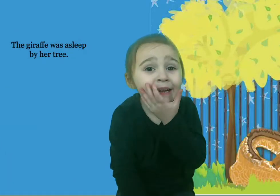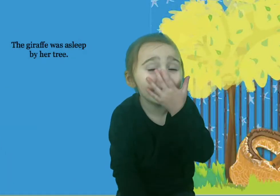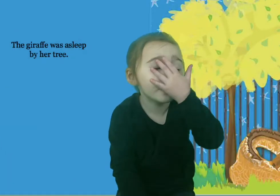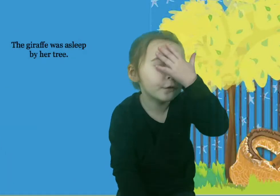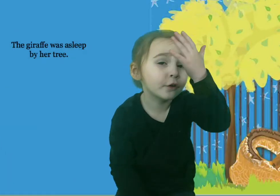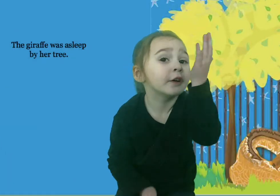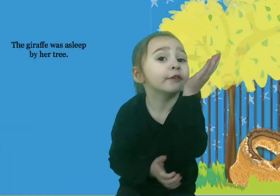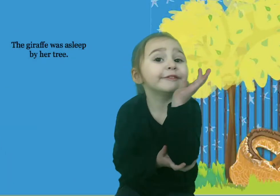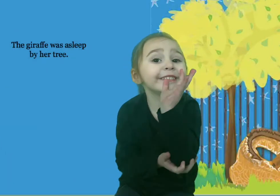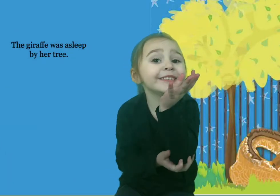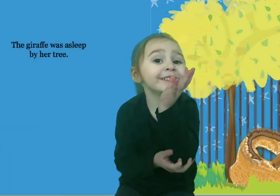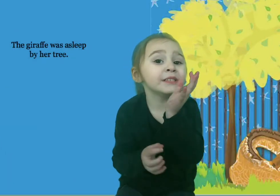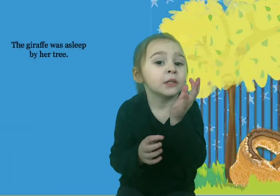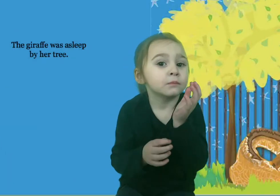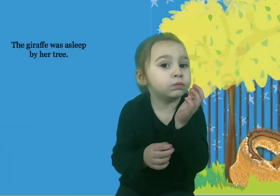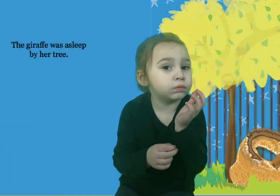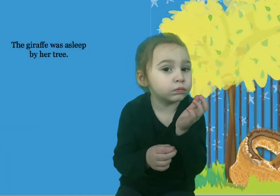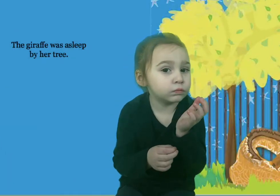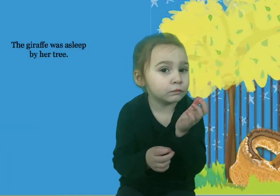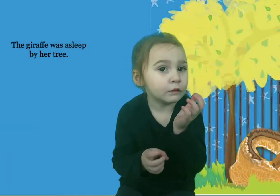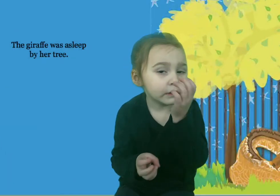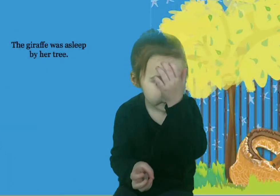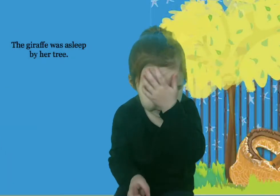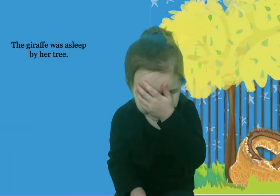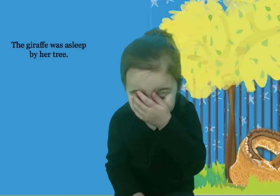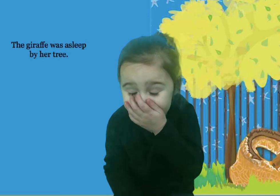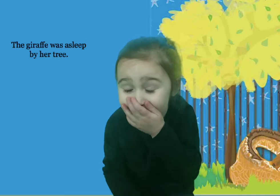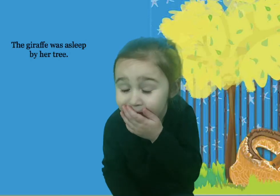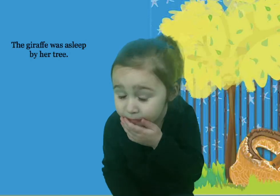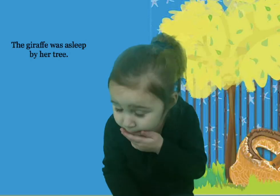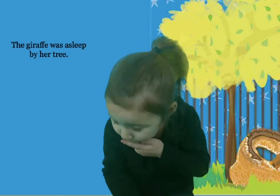The giraffe was asleep by her tree.